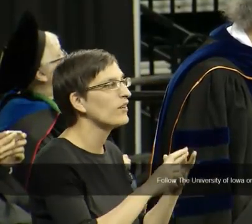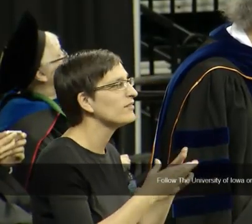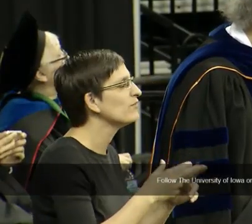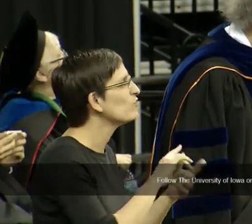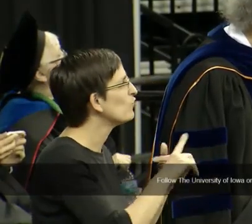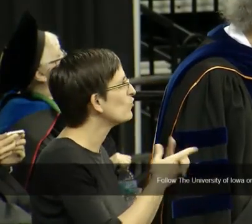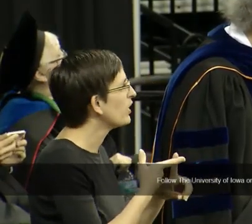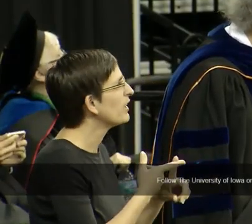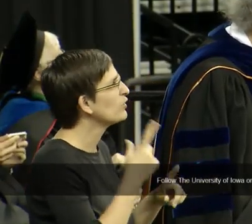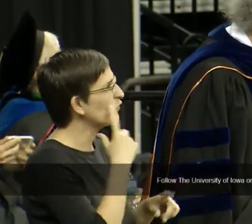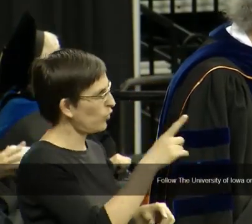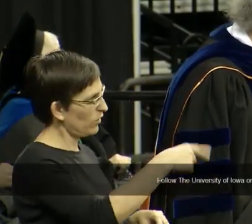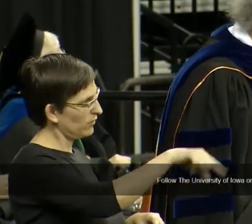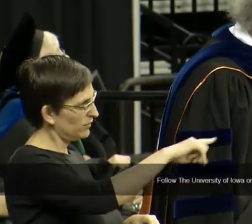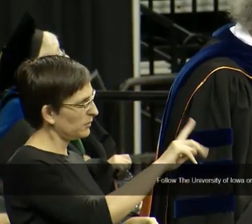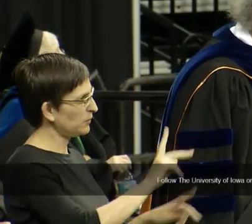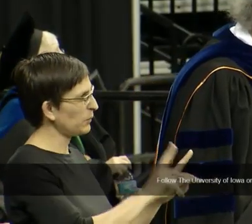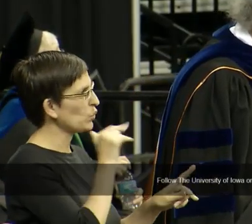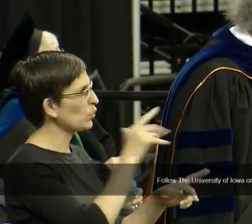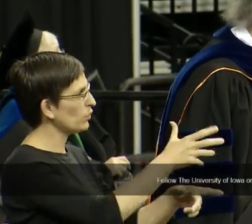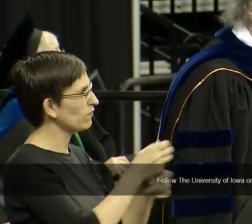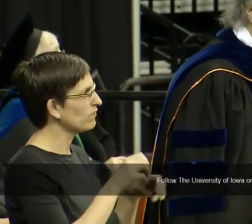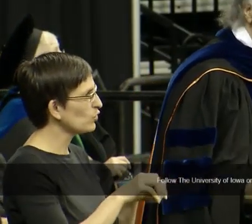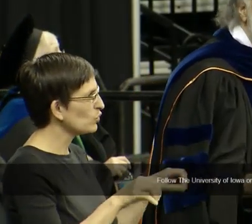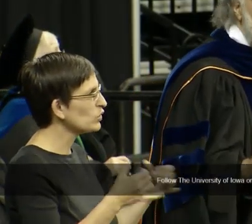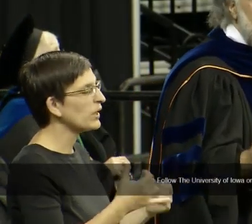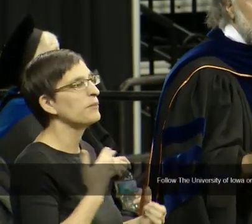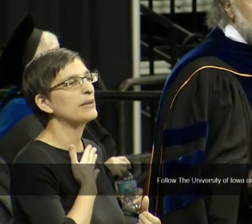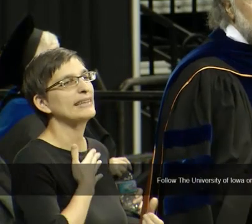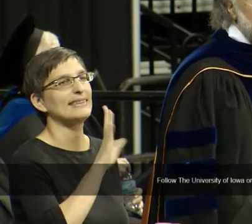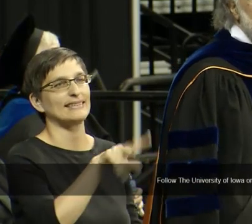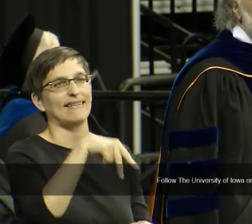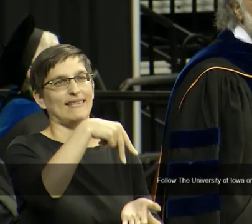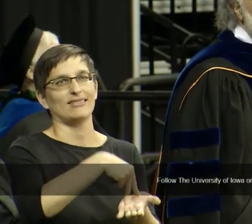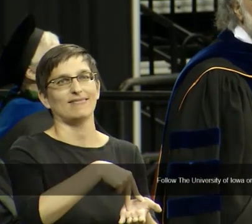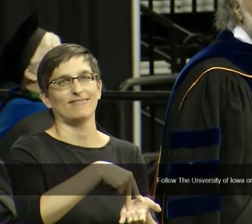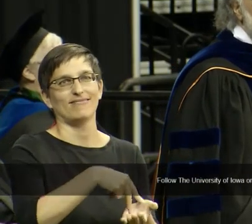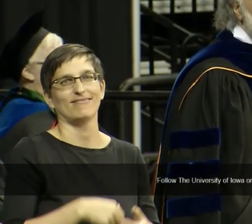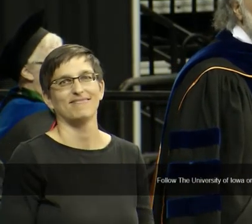and friends of those who have received degrees here today, please rise.